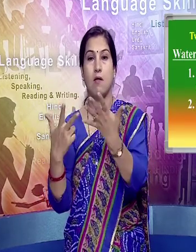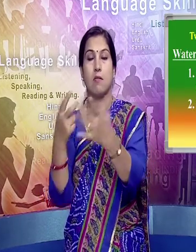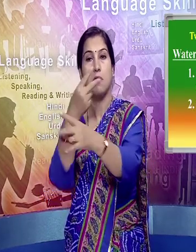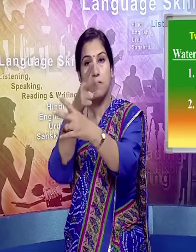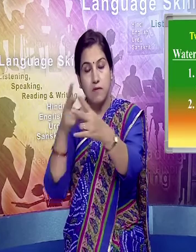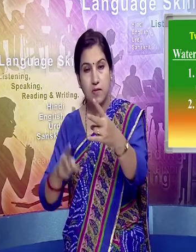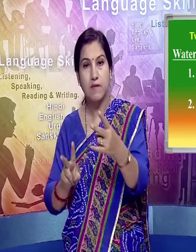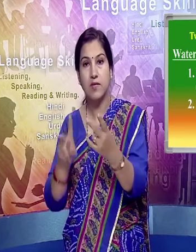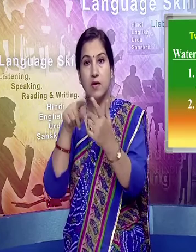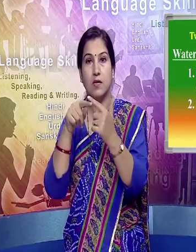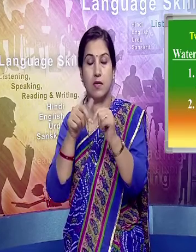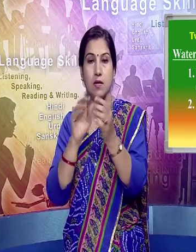and vitamin C.